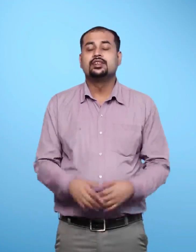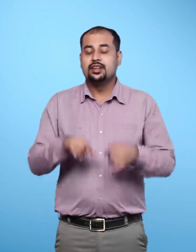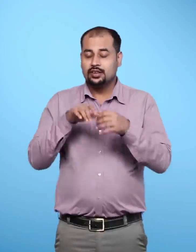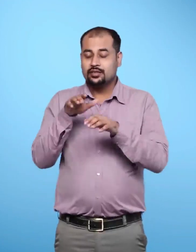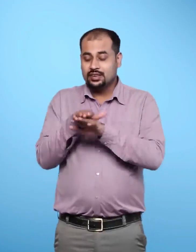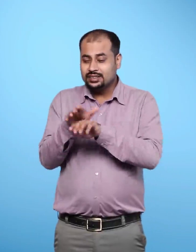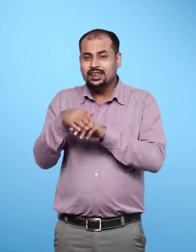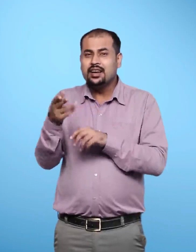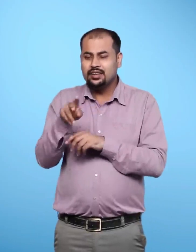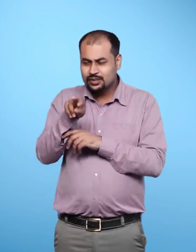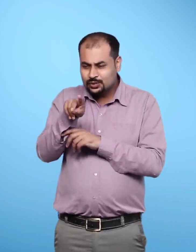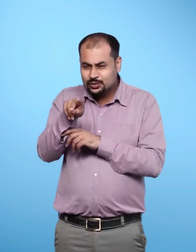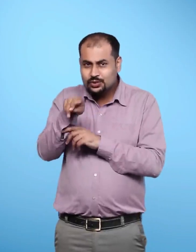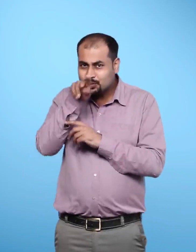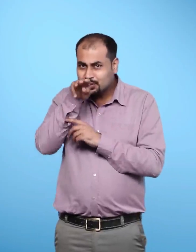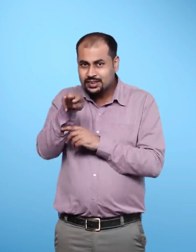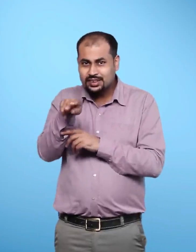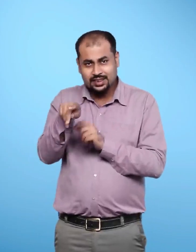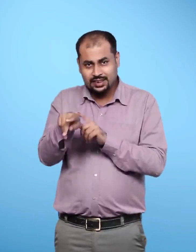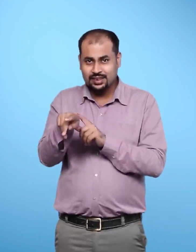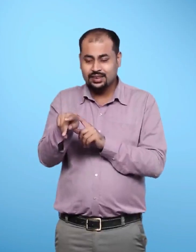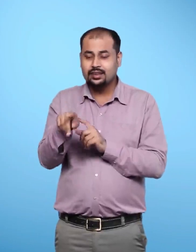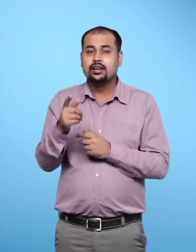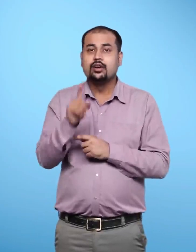He spends 1/4 of the money on squid